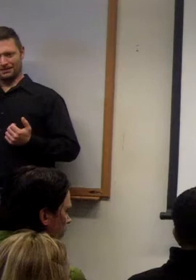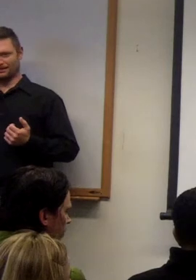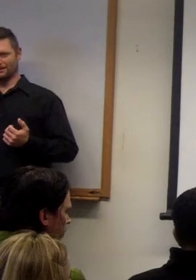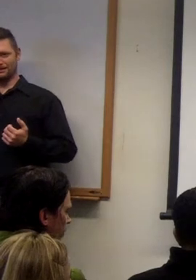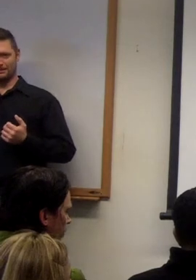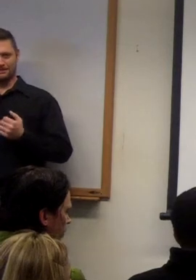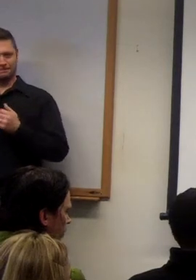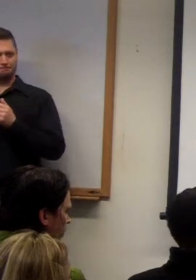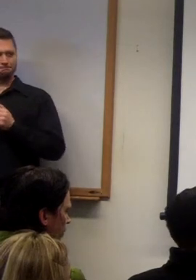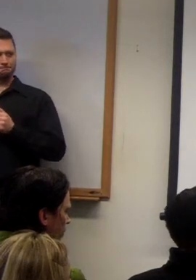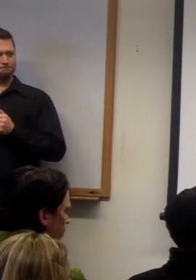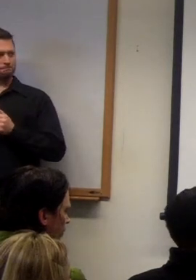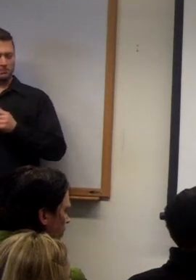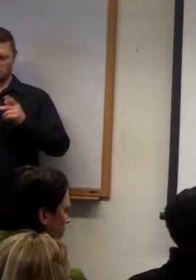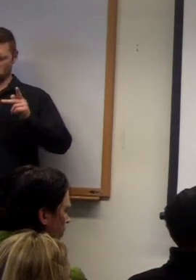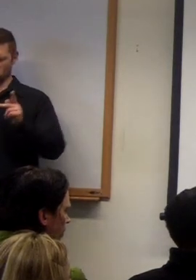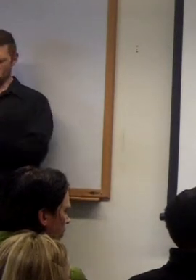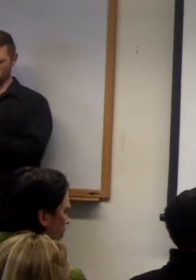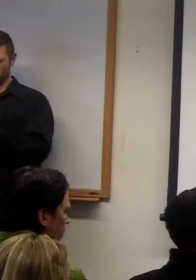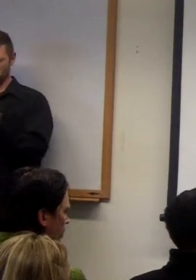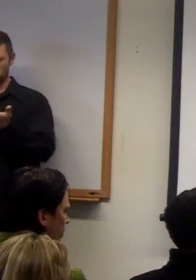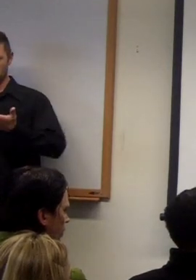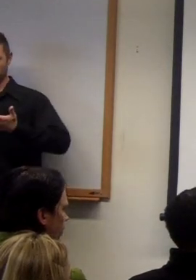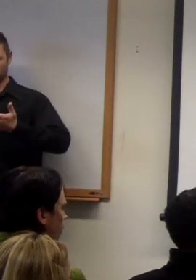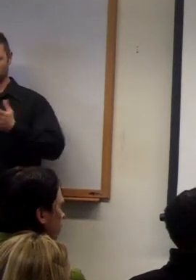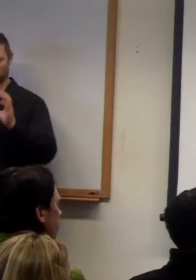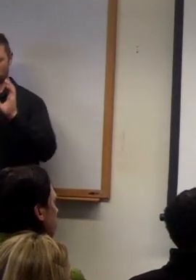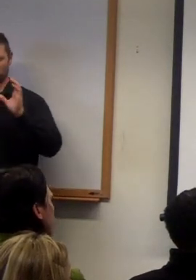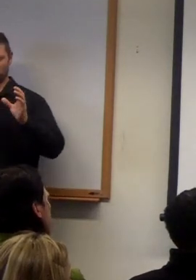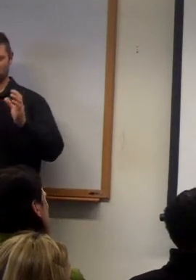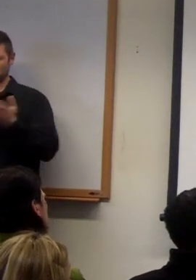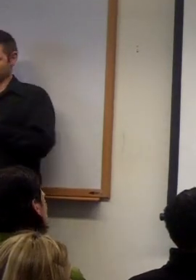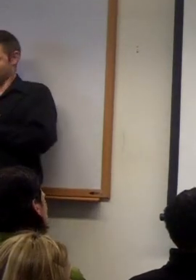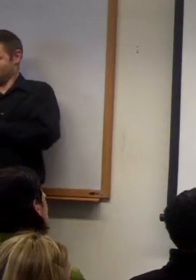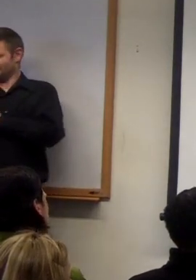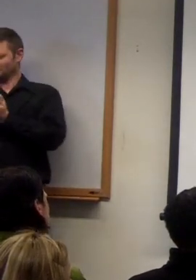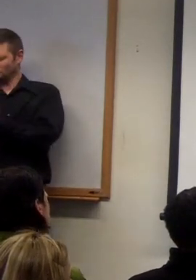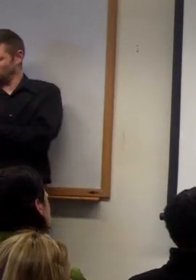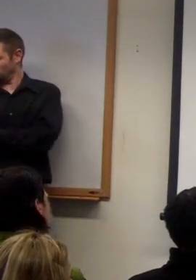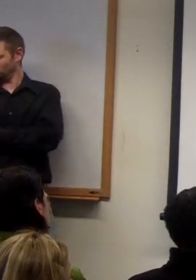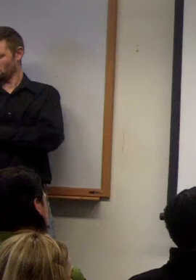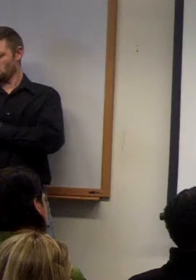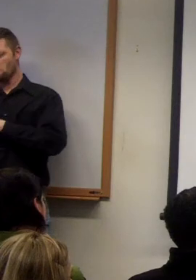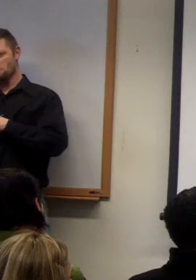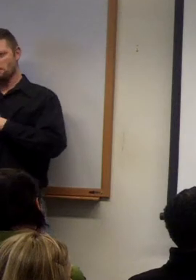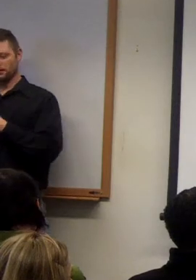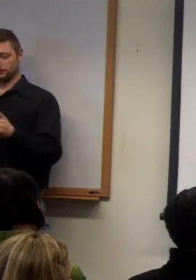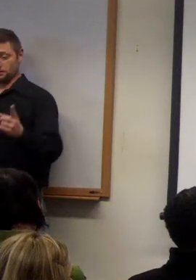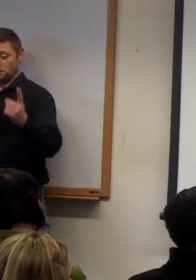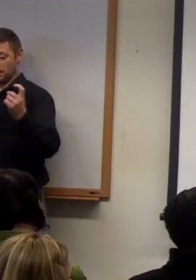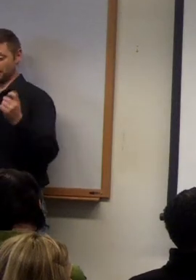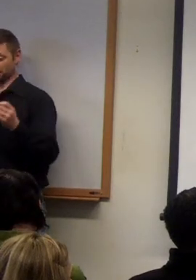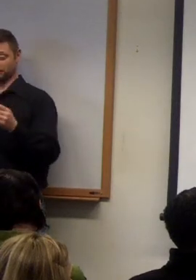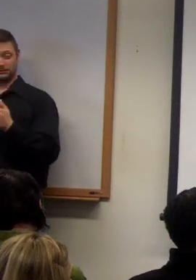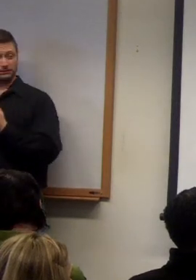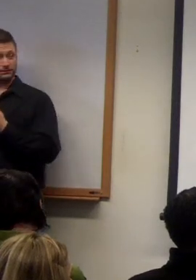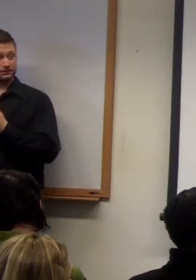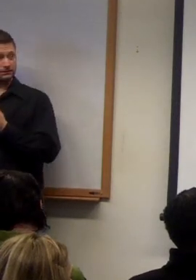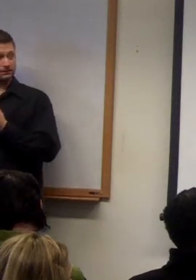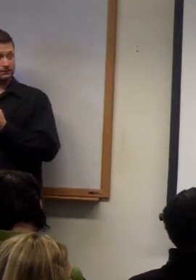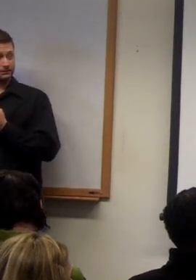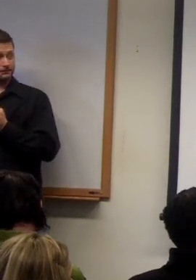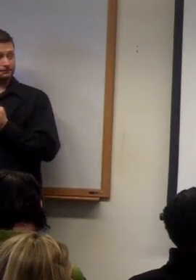are, had you caught me maybe a year or so ago, 2 years, maybe more,